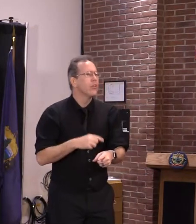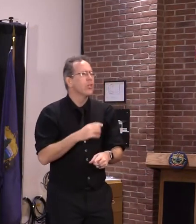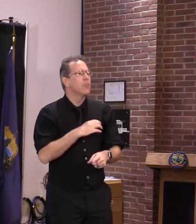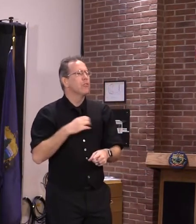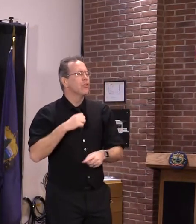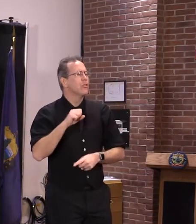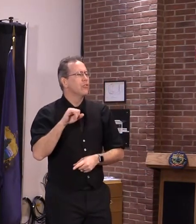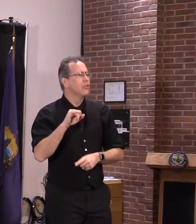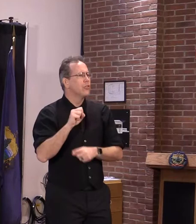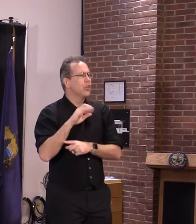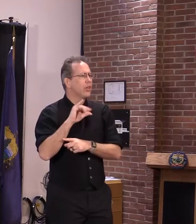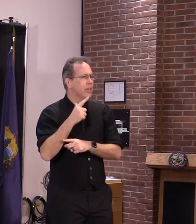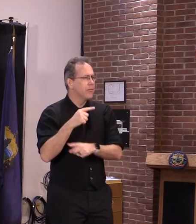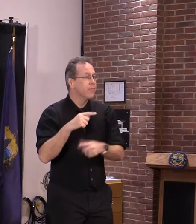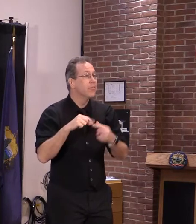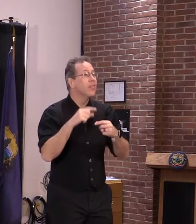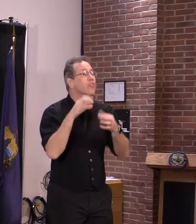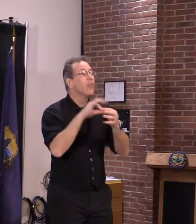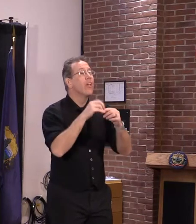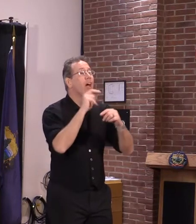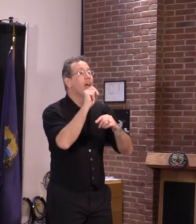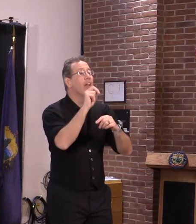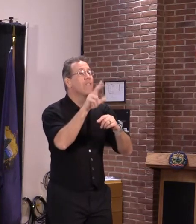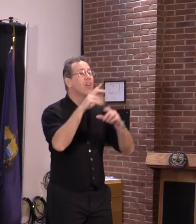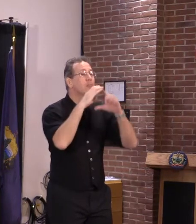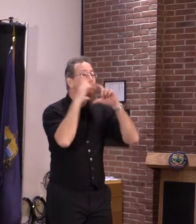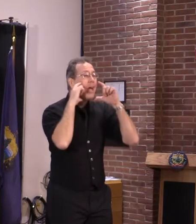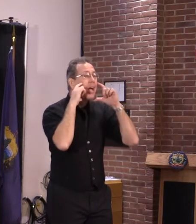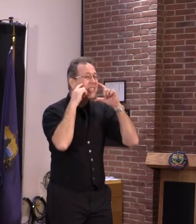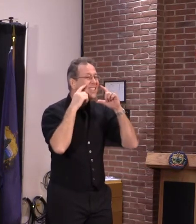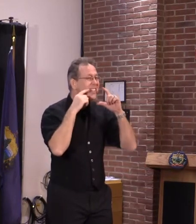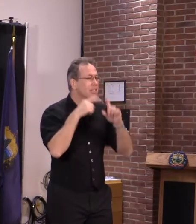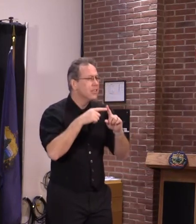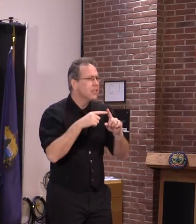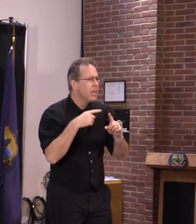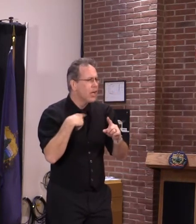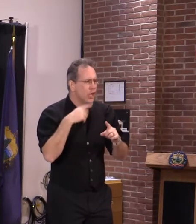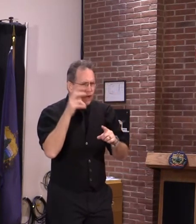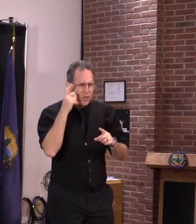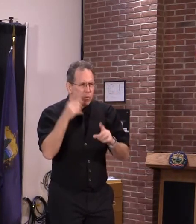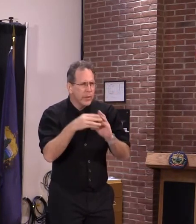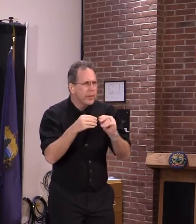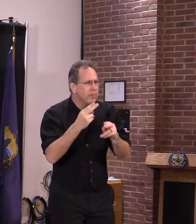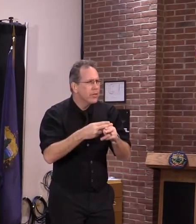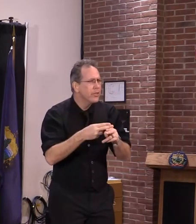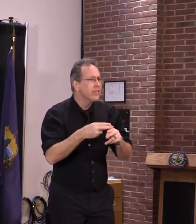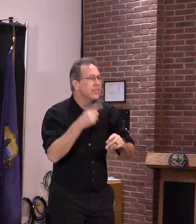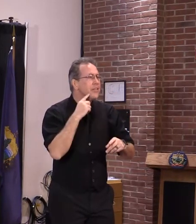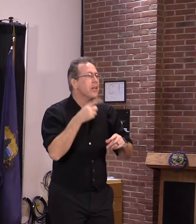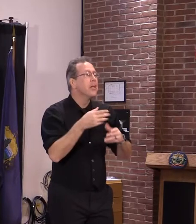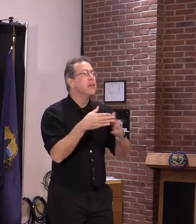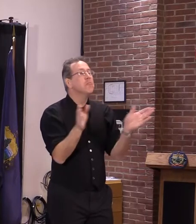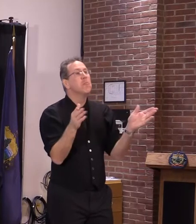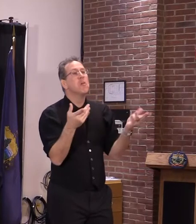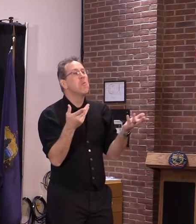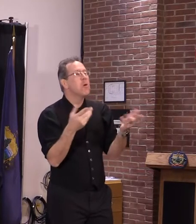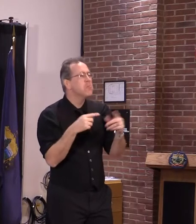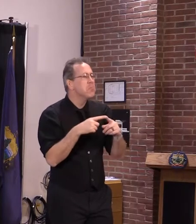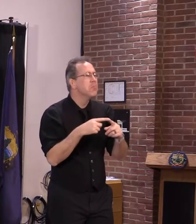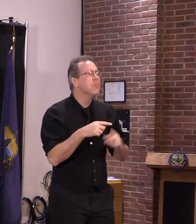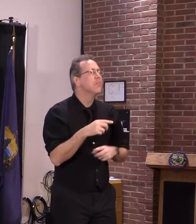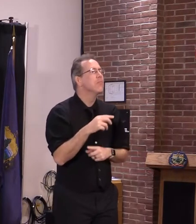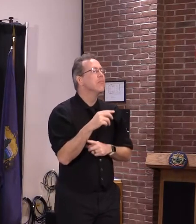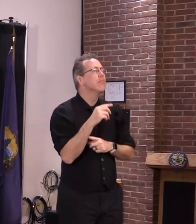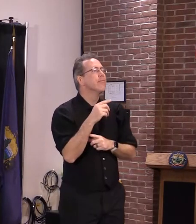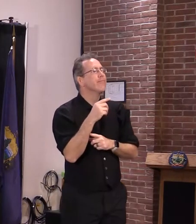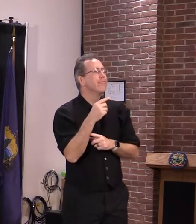N95 masks for adults and children. What I heard was a very generic response in that they're being rolled out throughout